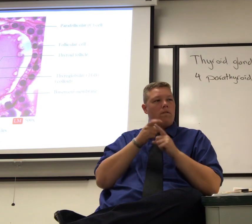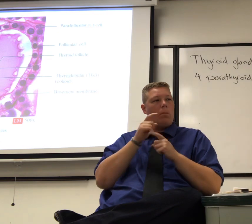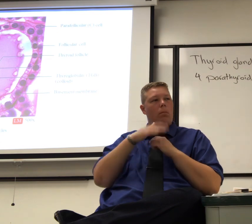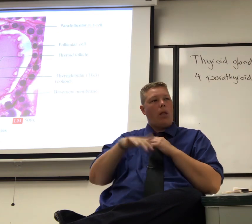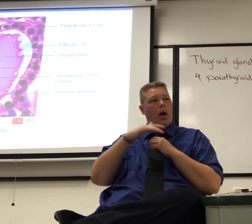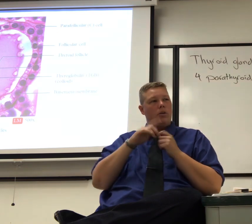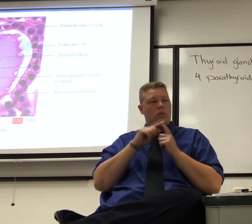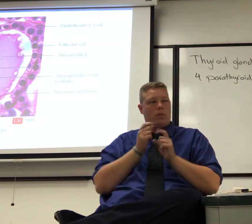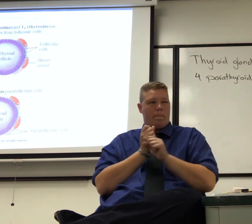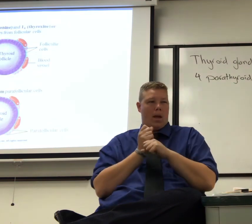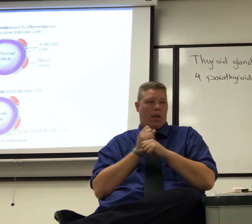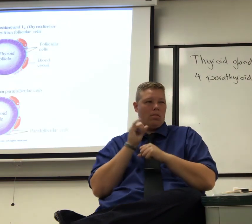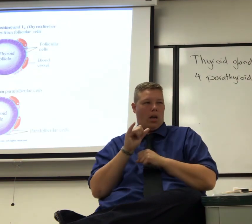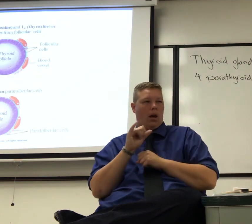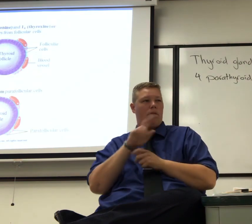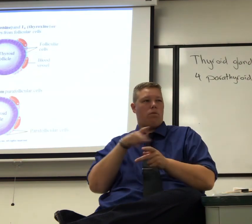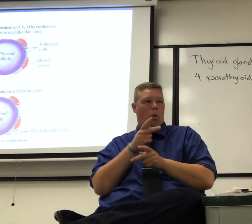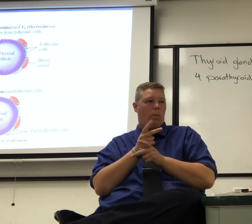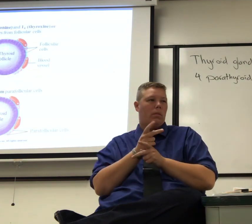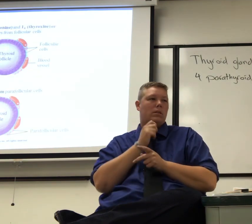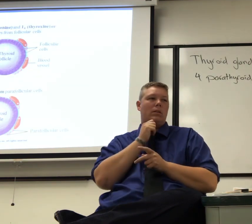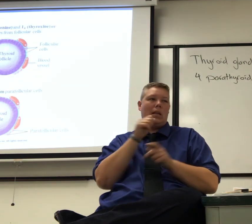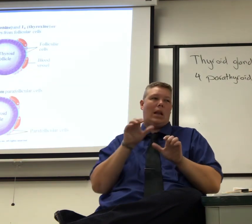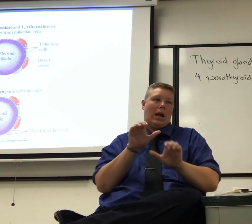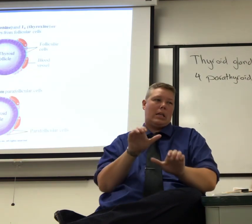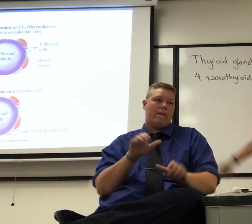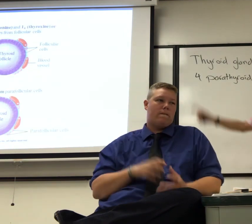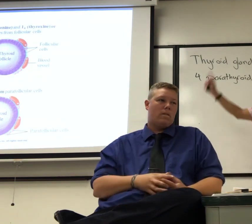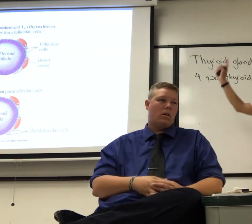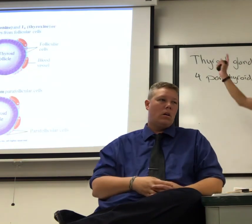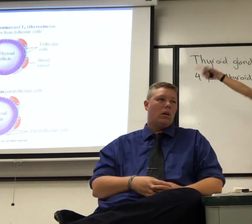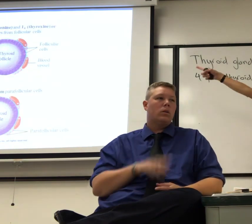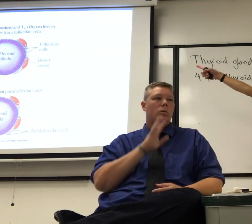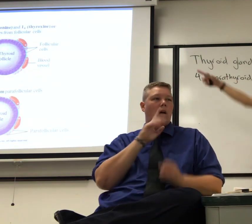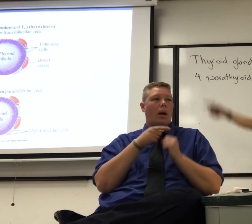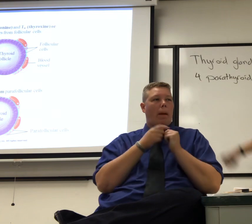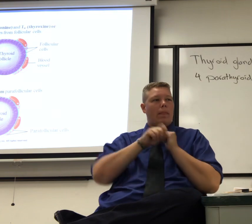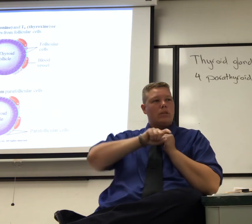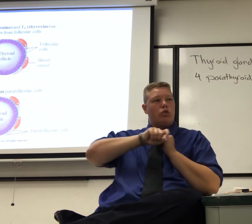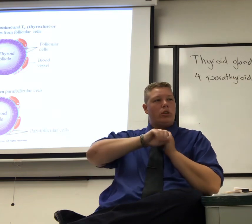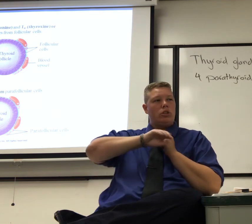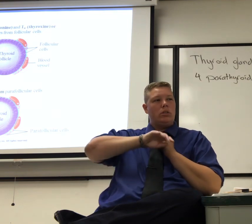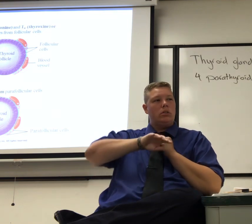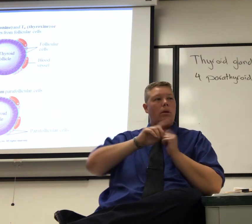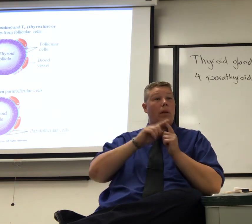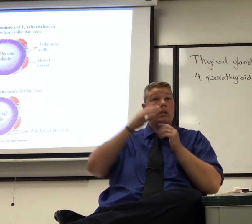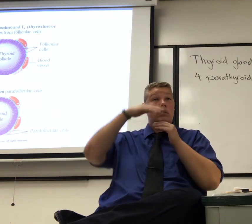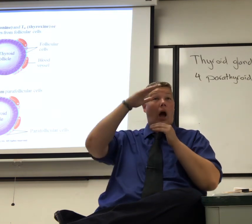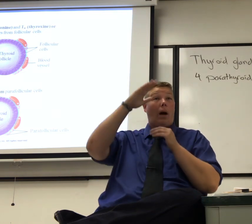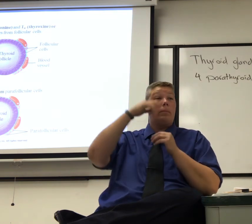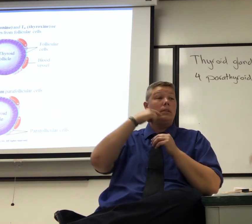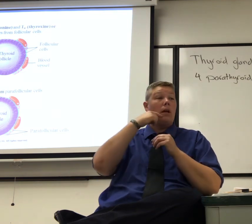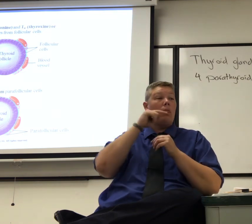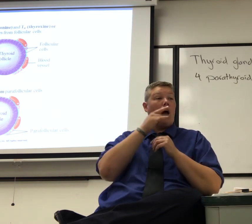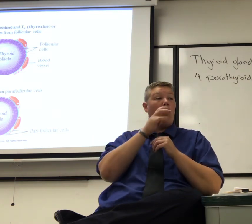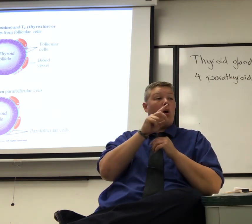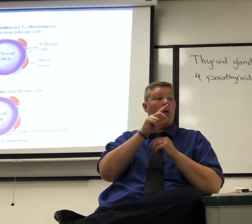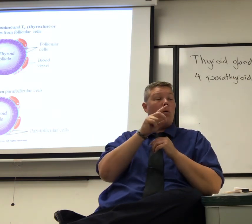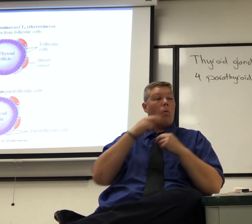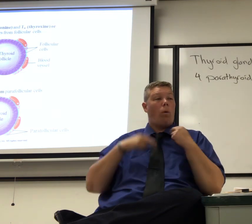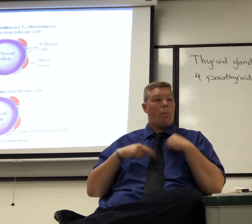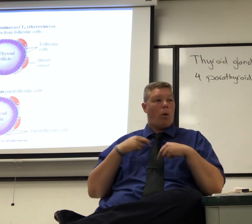extract iodide from the blood to make an active form of the thyroid hormone, which I'll go over. So I want to start to